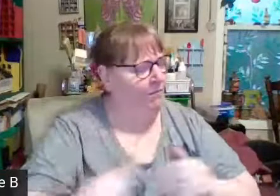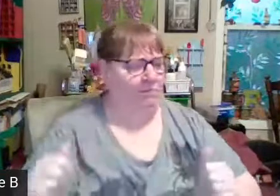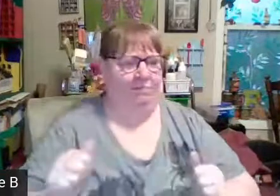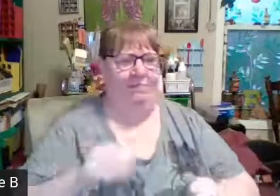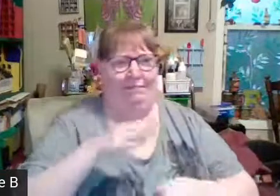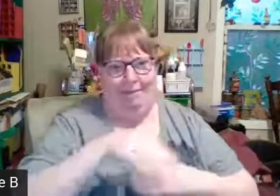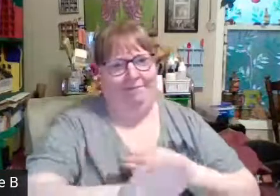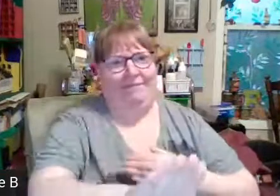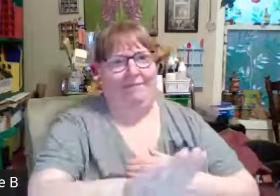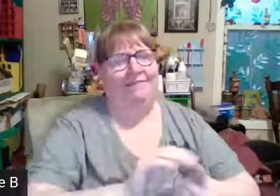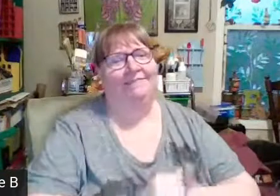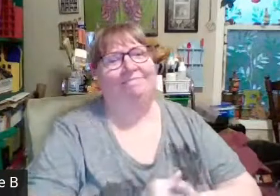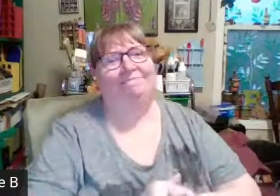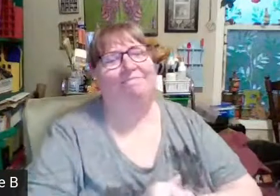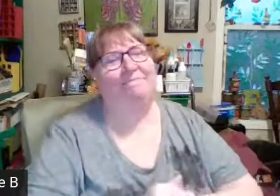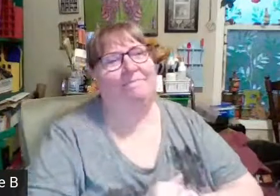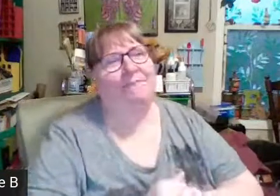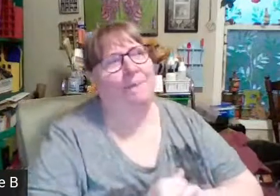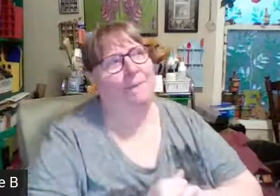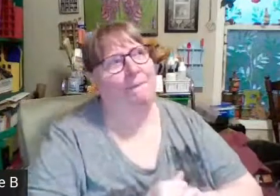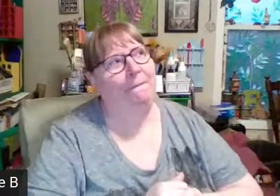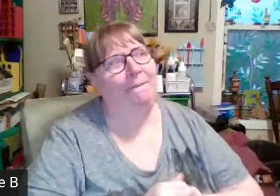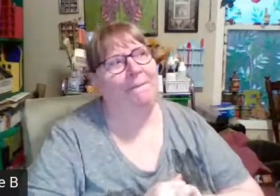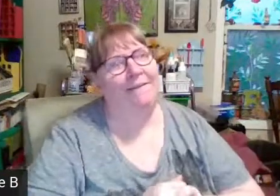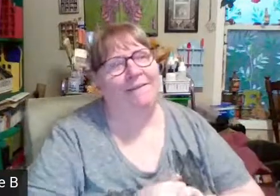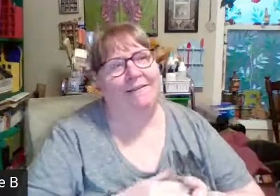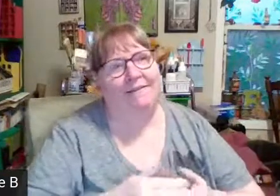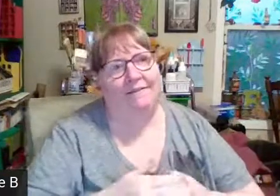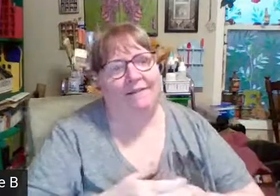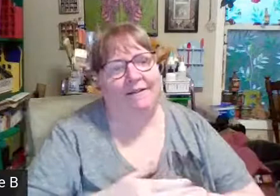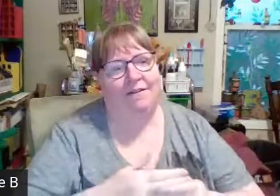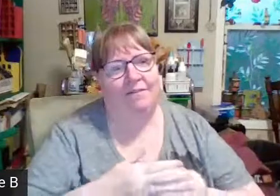that people have. When you put a ton of things on there,